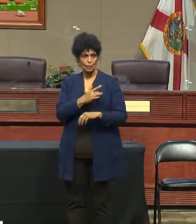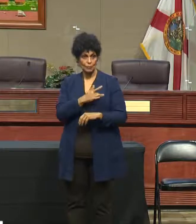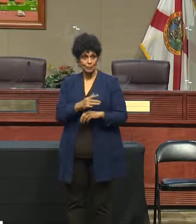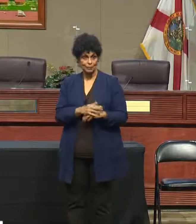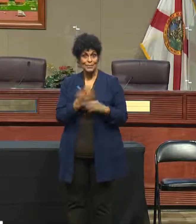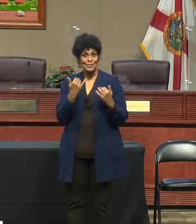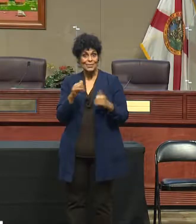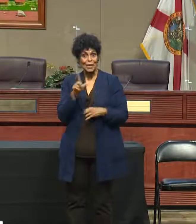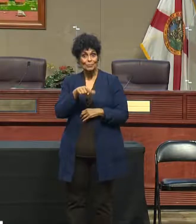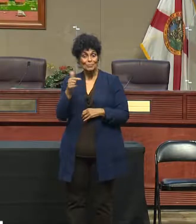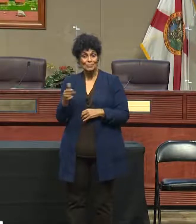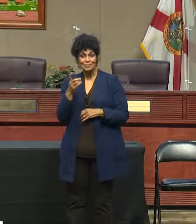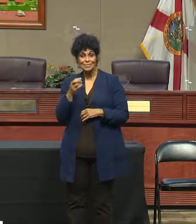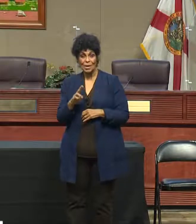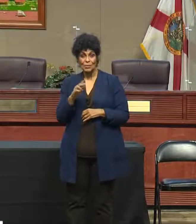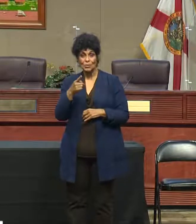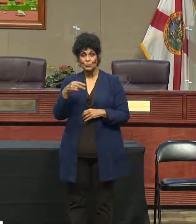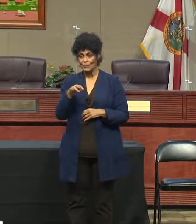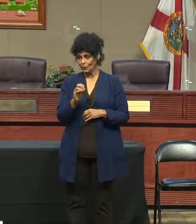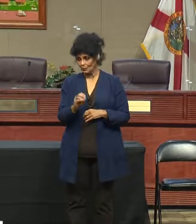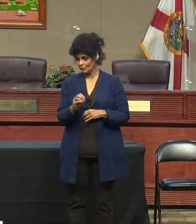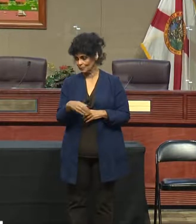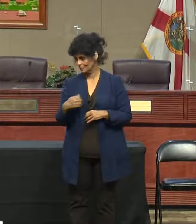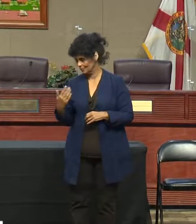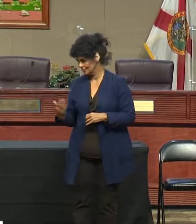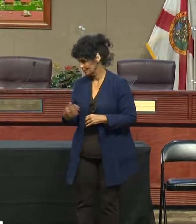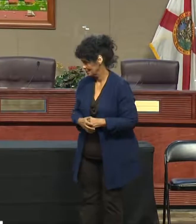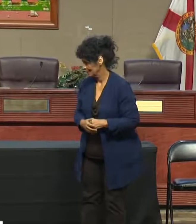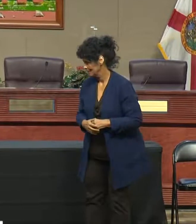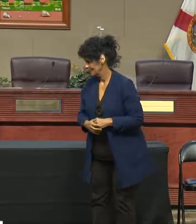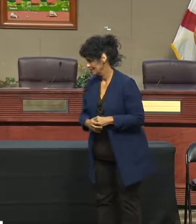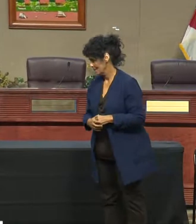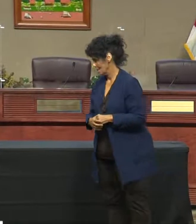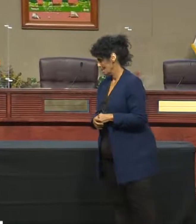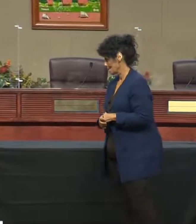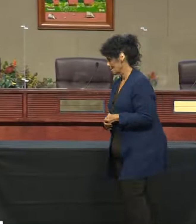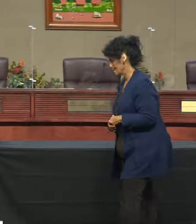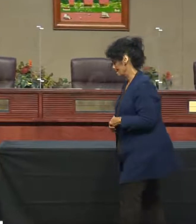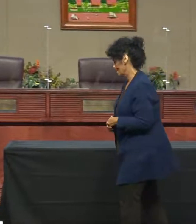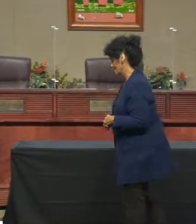going to turn it over to Dr. Pino. Good afternoon, everyone.